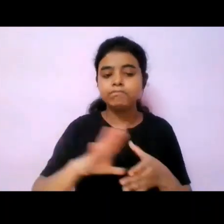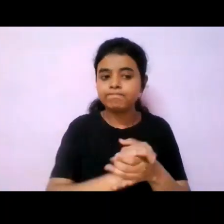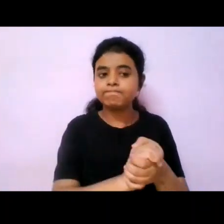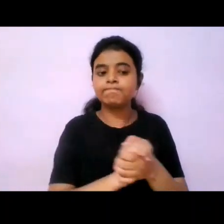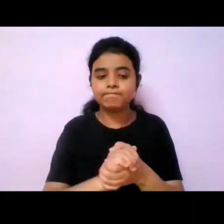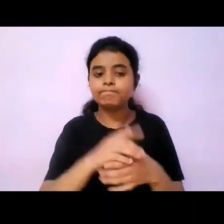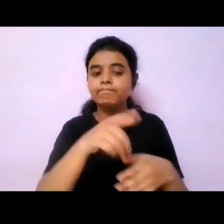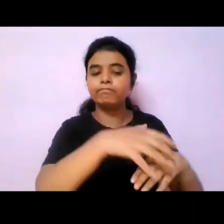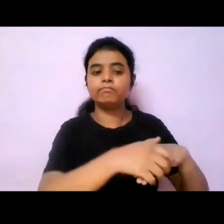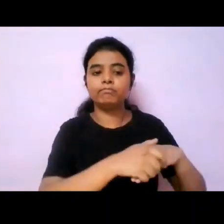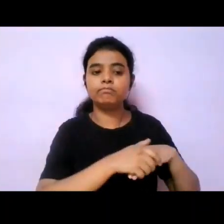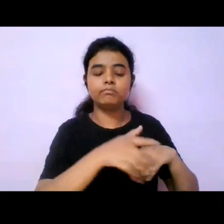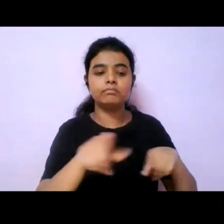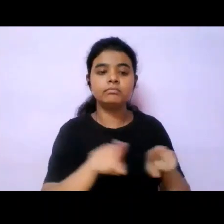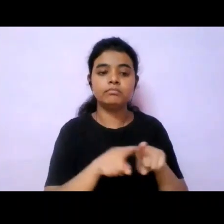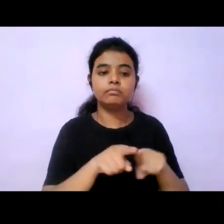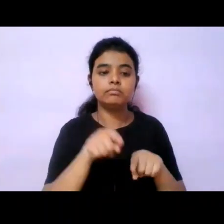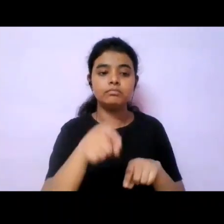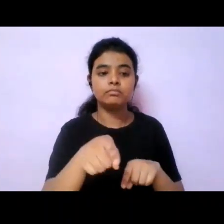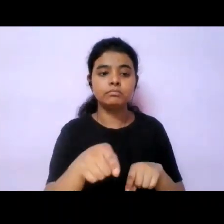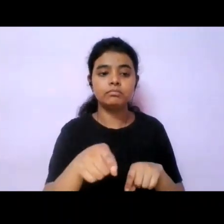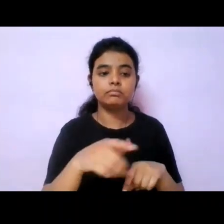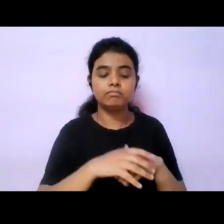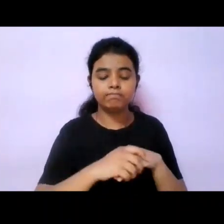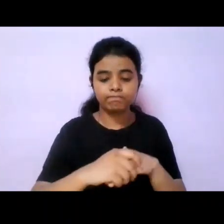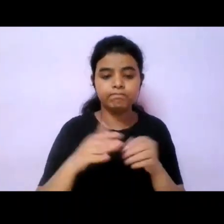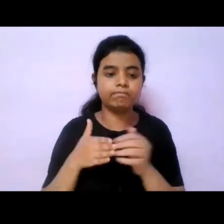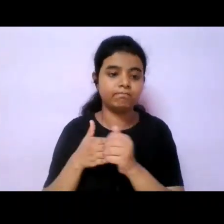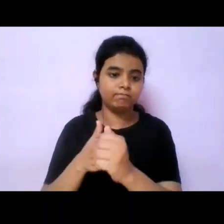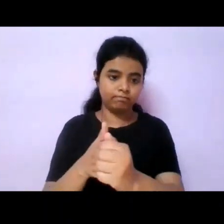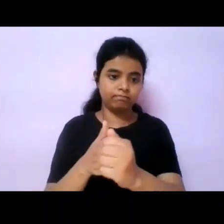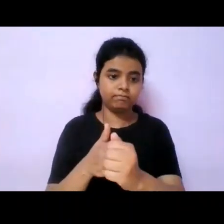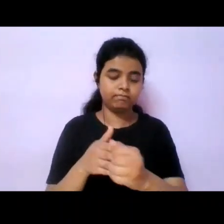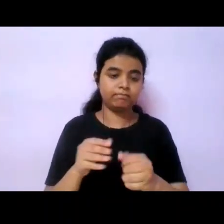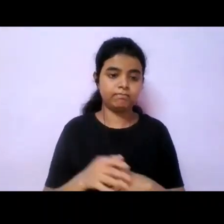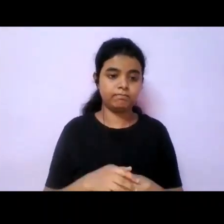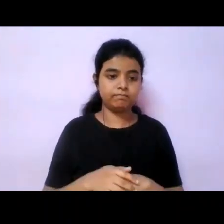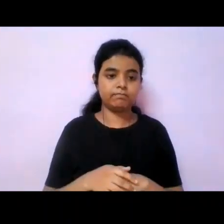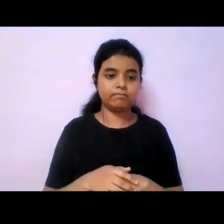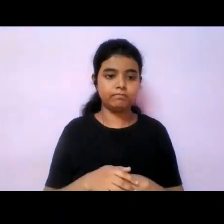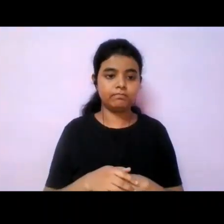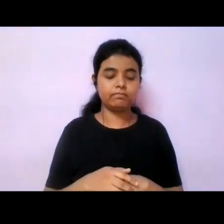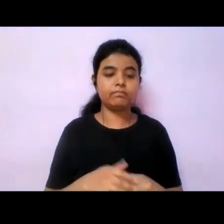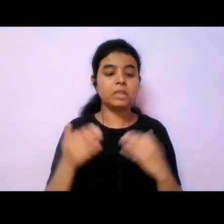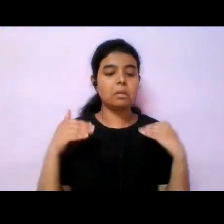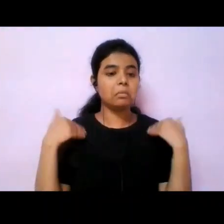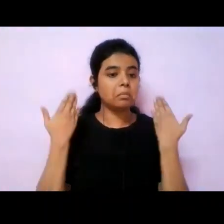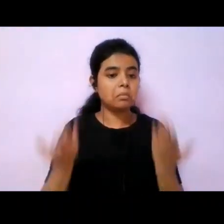and Jeff hold hands as they make their way out into the sun. married for 15 years now.